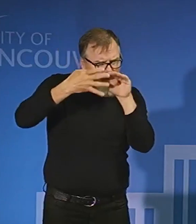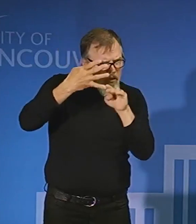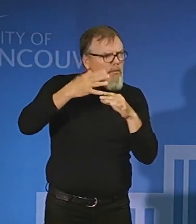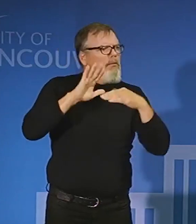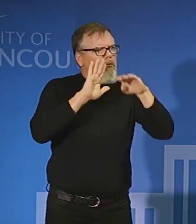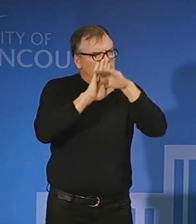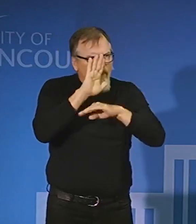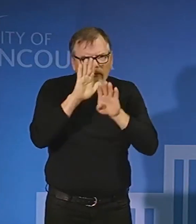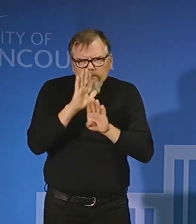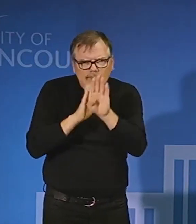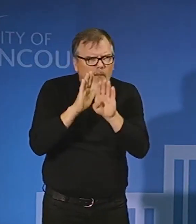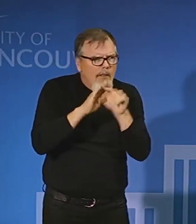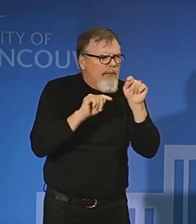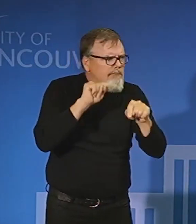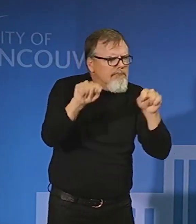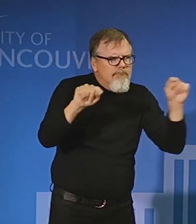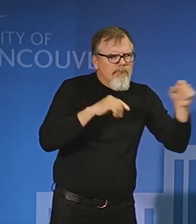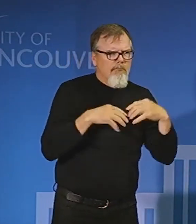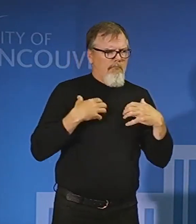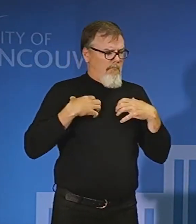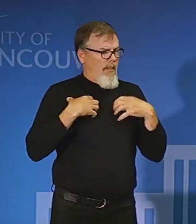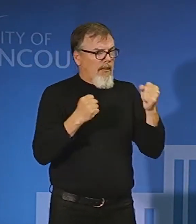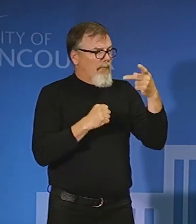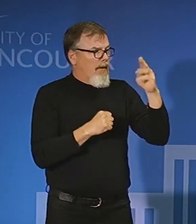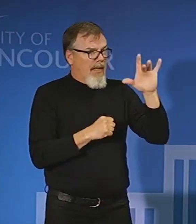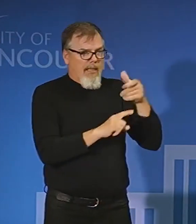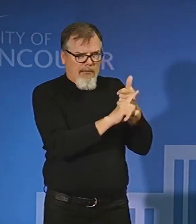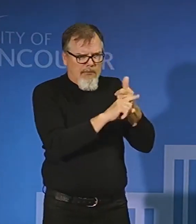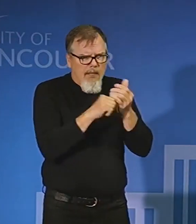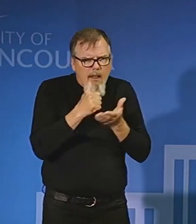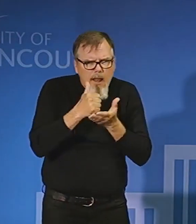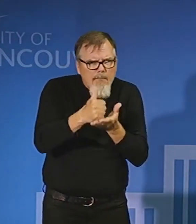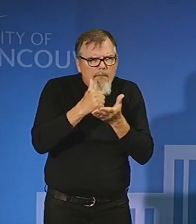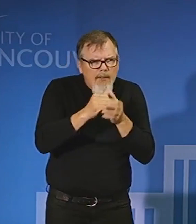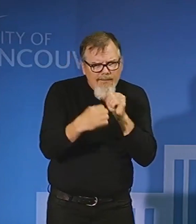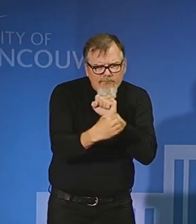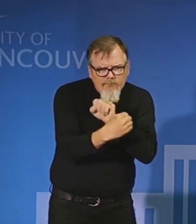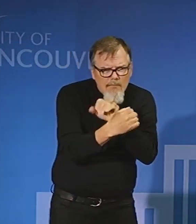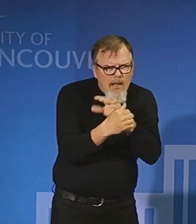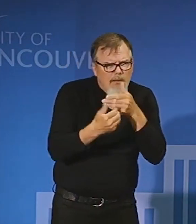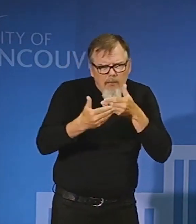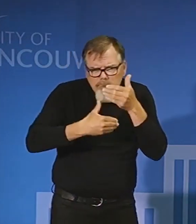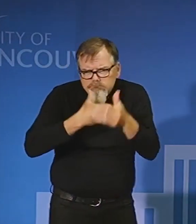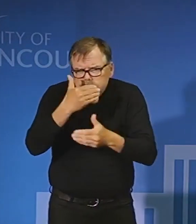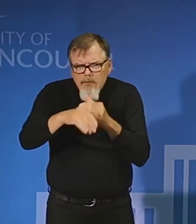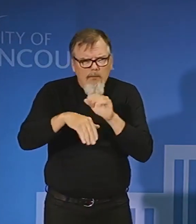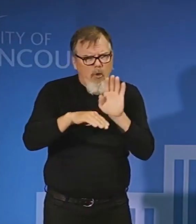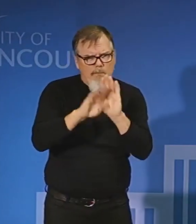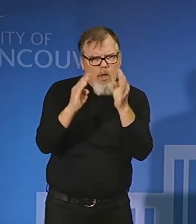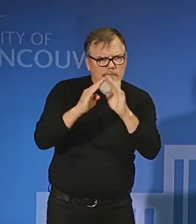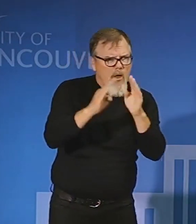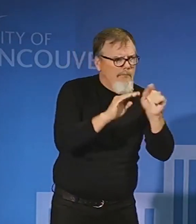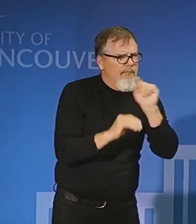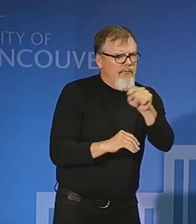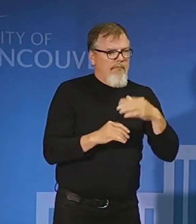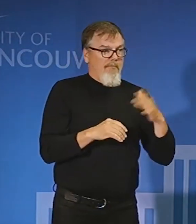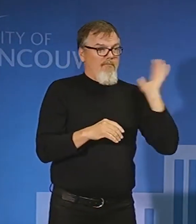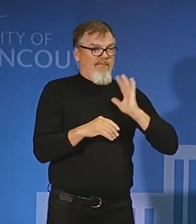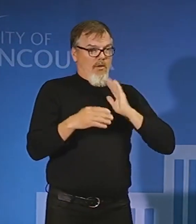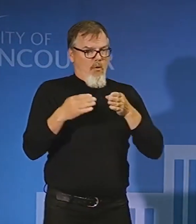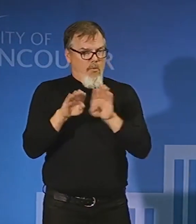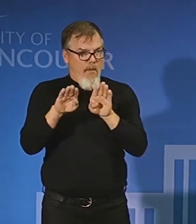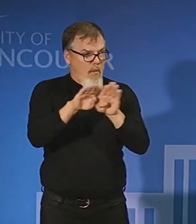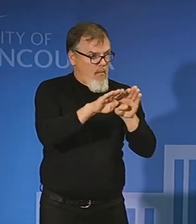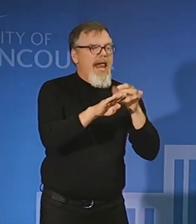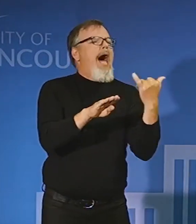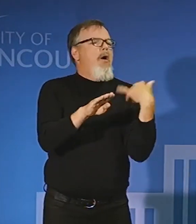and will help facilities as they start to reopen. So in phase 2, many of those facilities that were closed under public health order are now